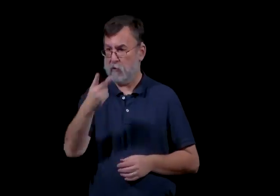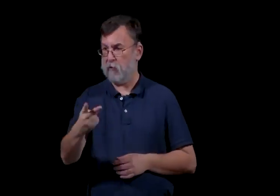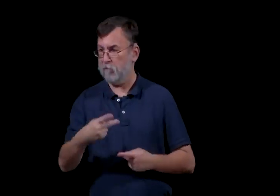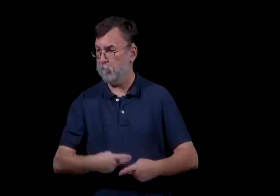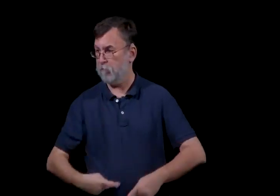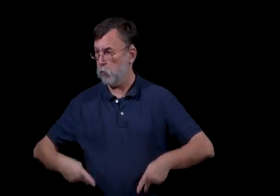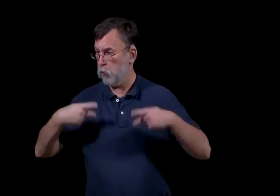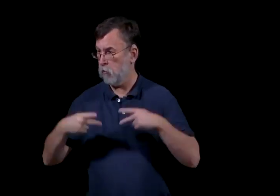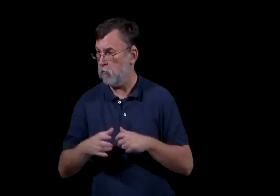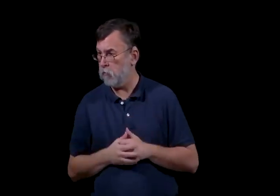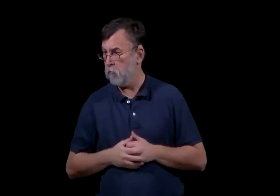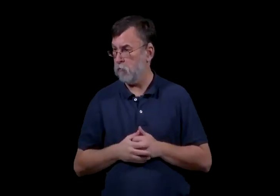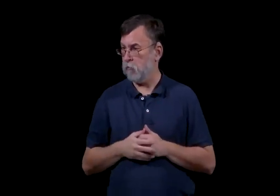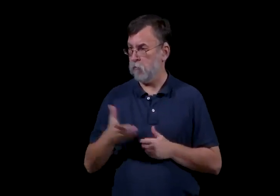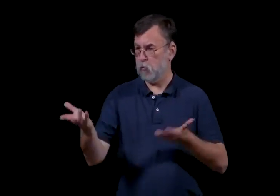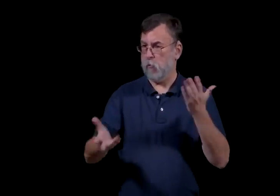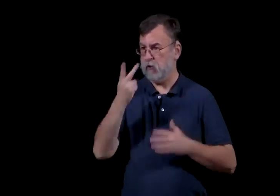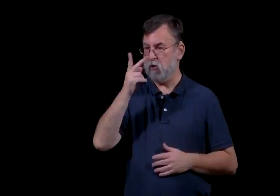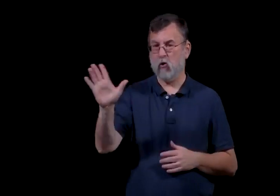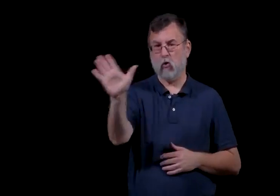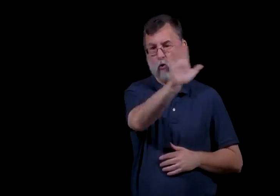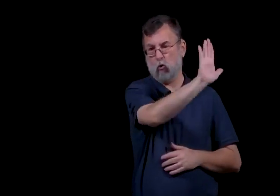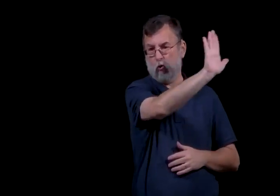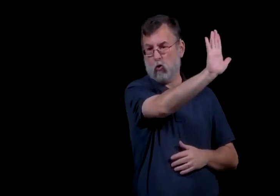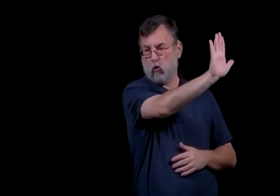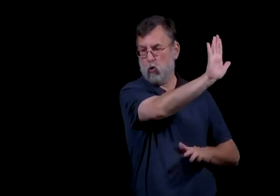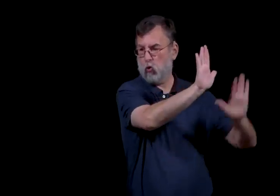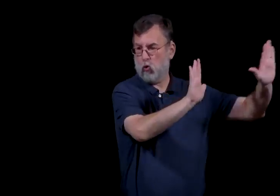Maybe eventually some of the Pharisees did,